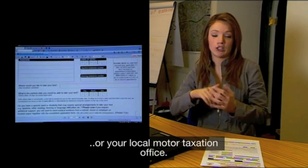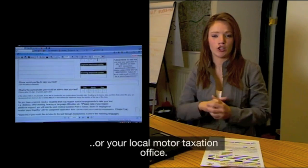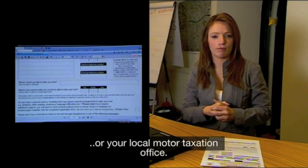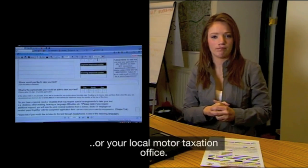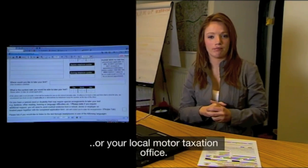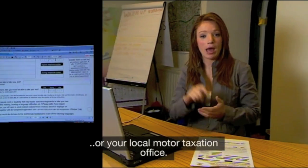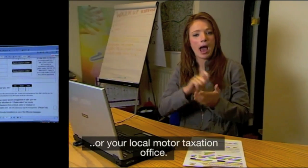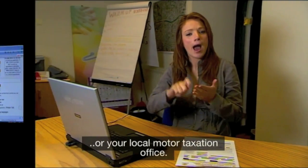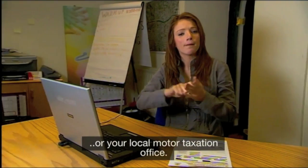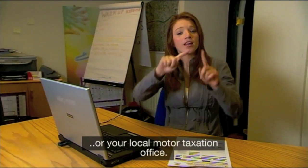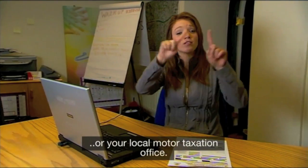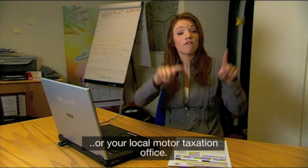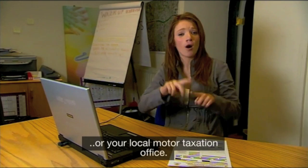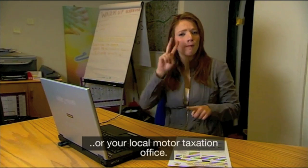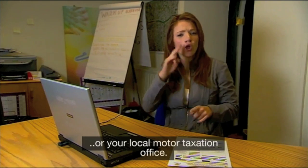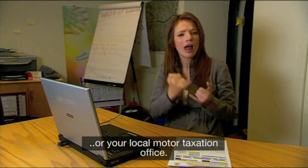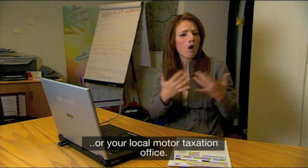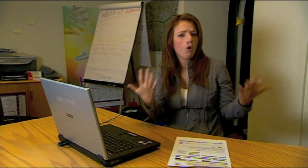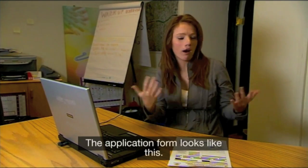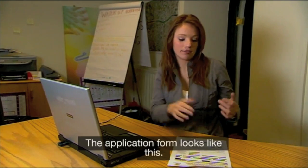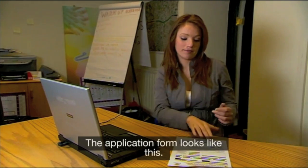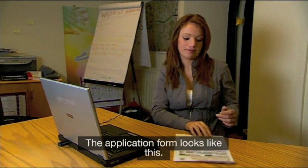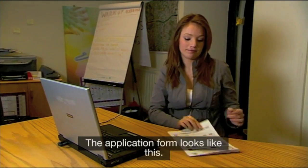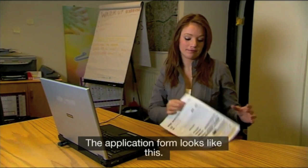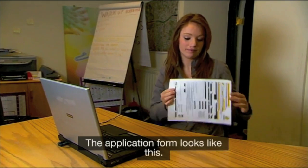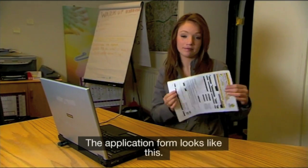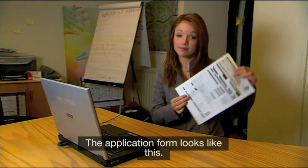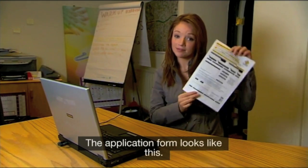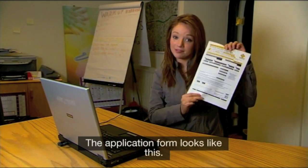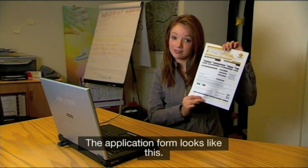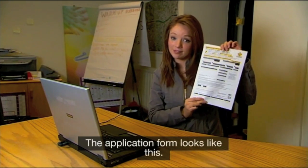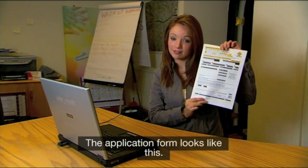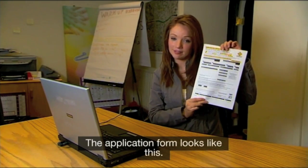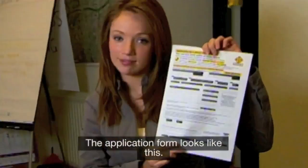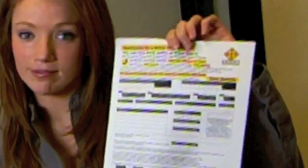motor taxation office. The application form looks like this.